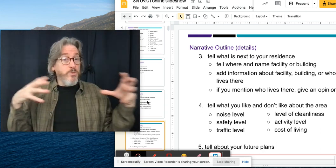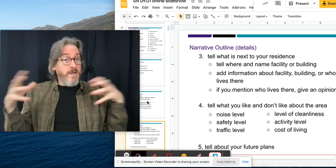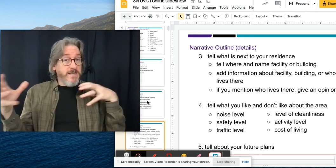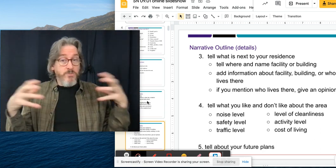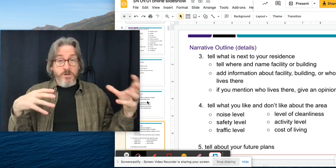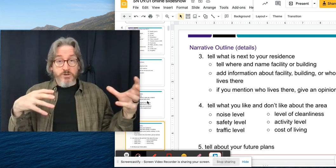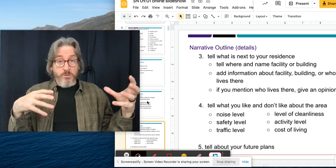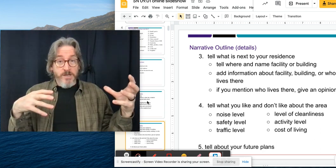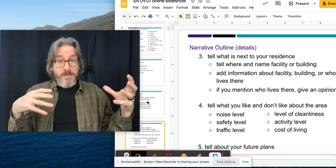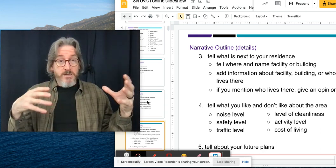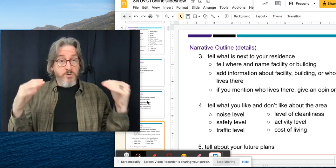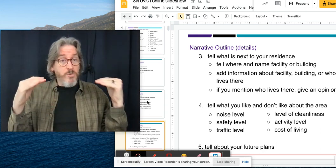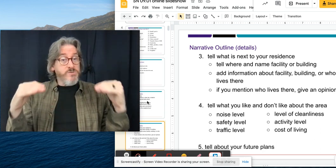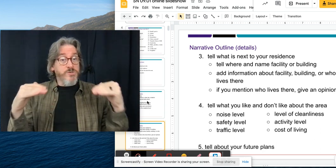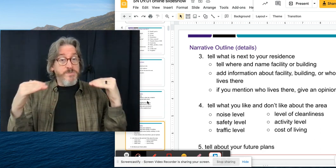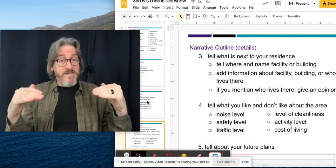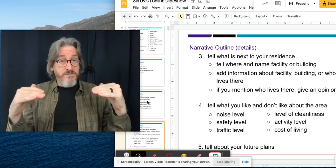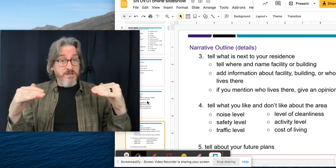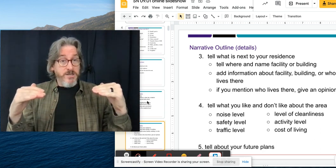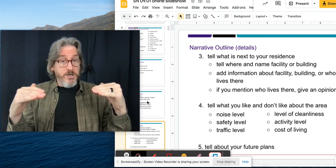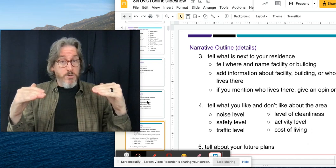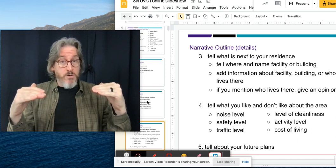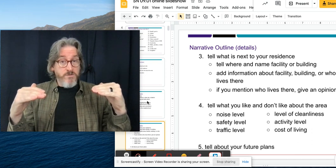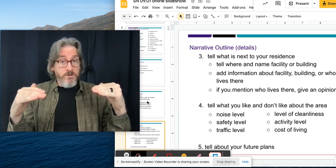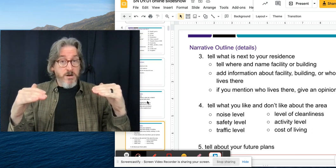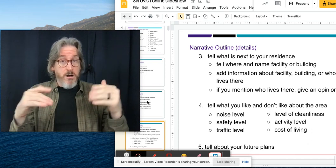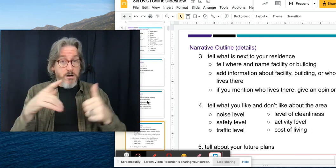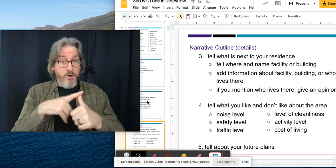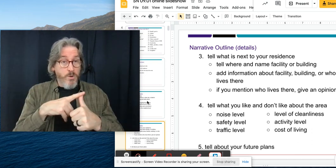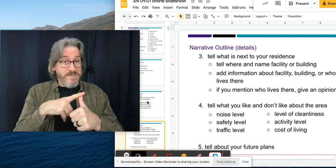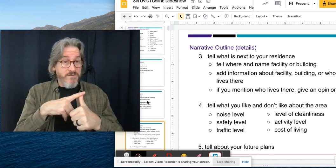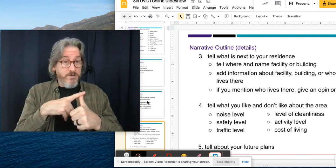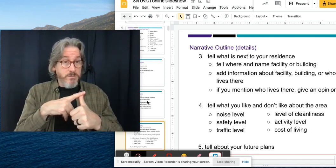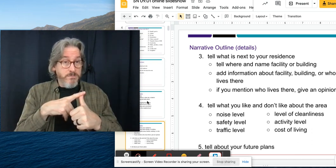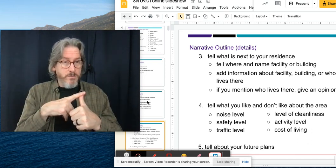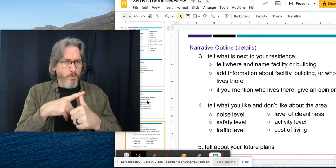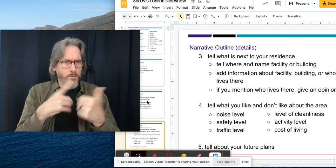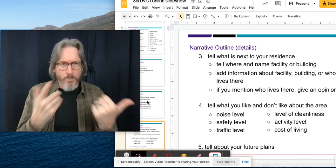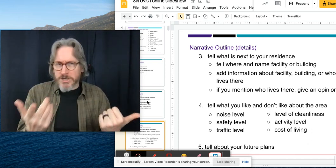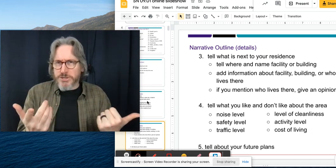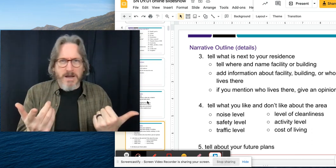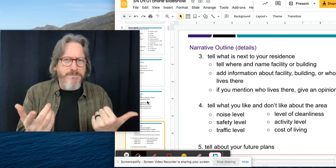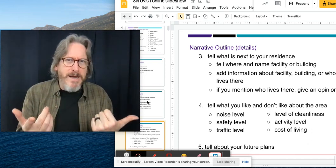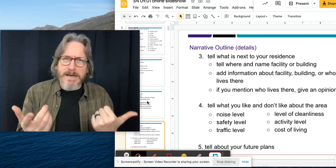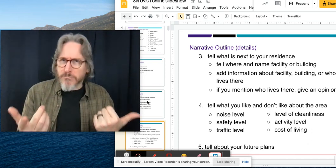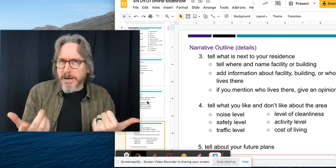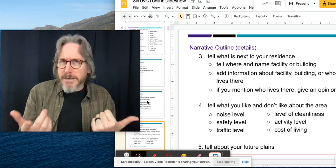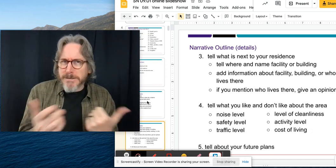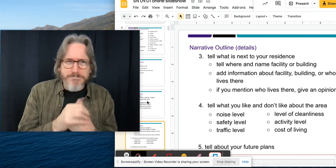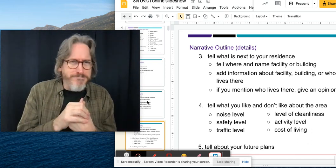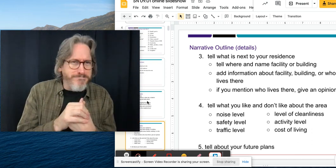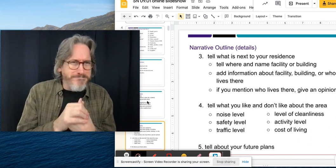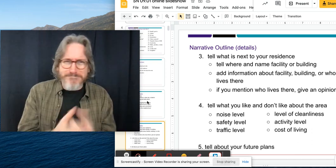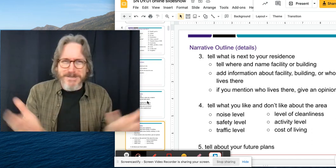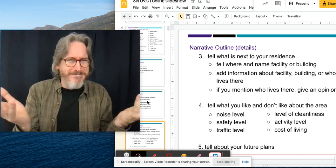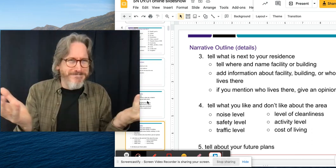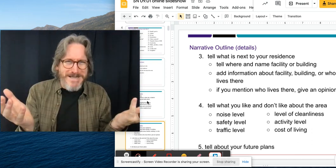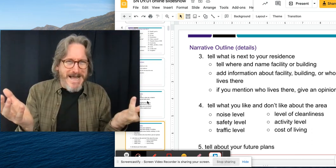Talking about what you like and what you don't like, the ones we're specifically going to go over are noise level, which I find